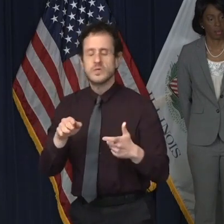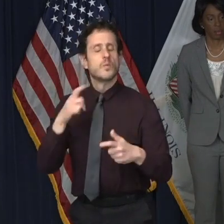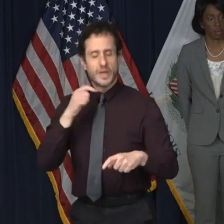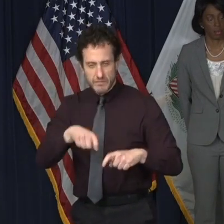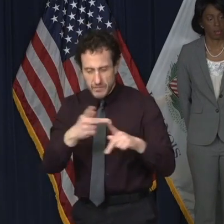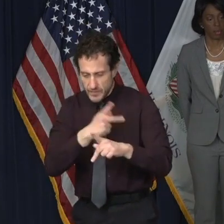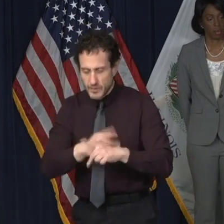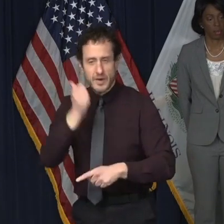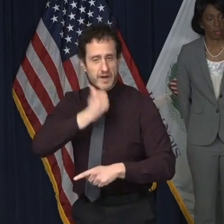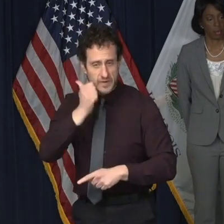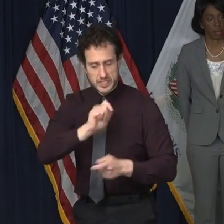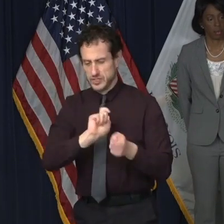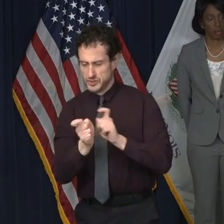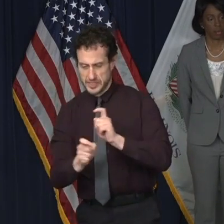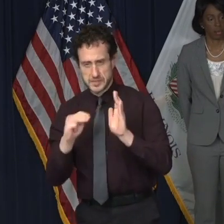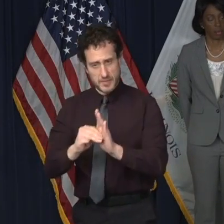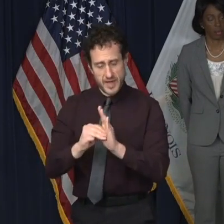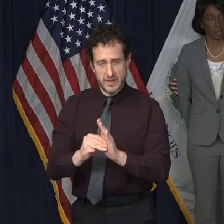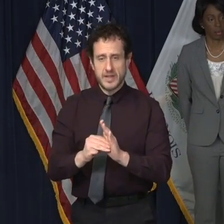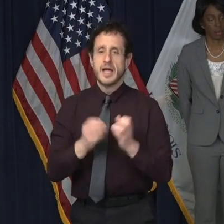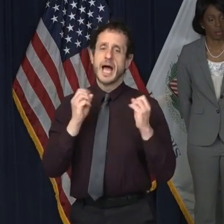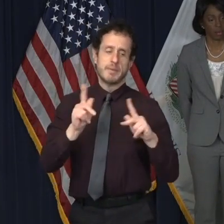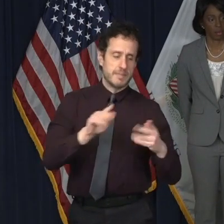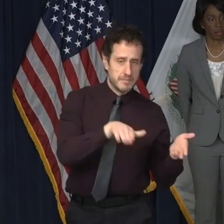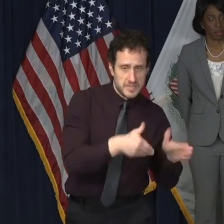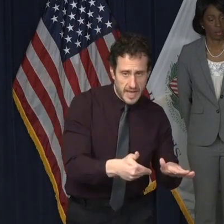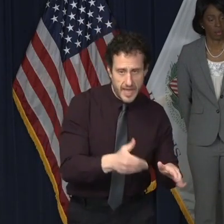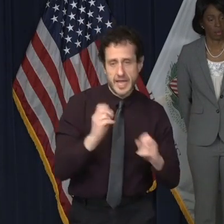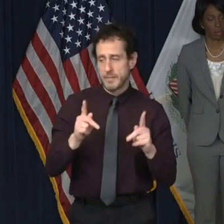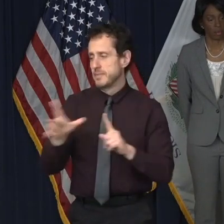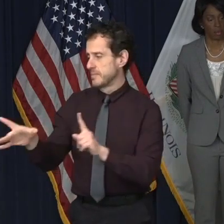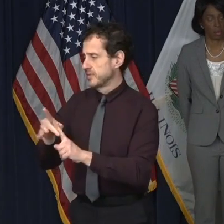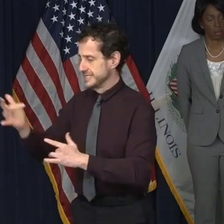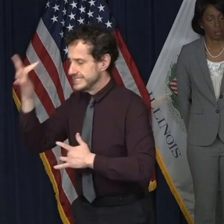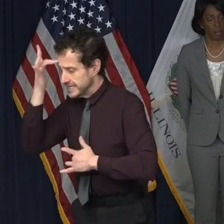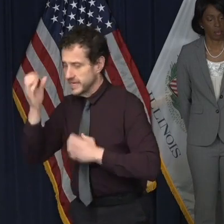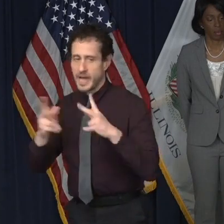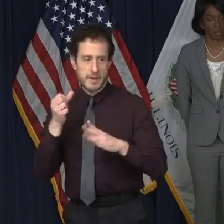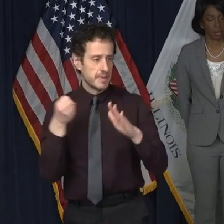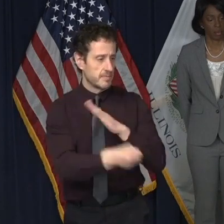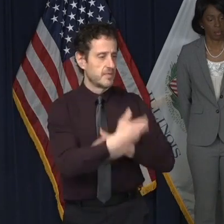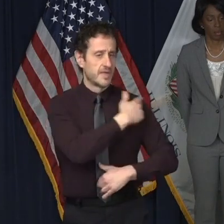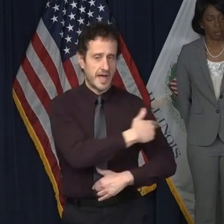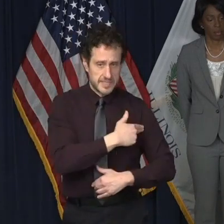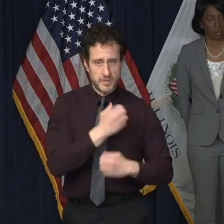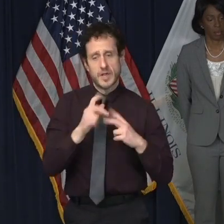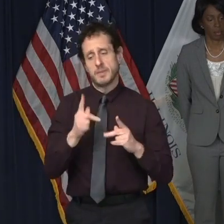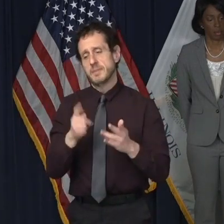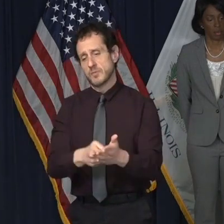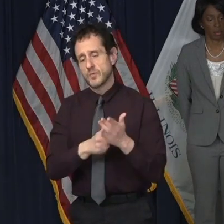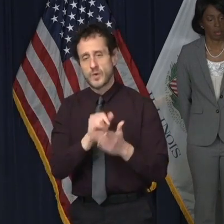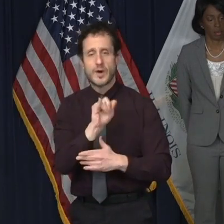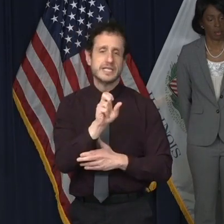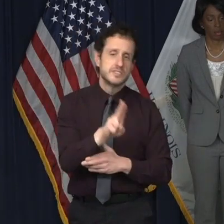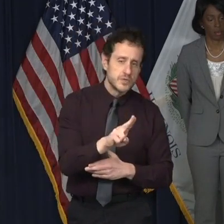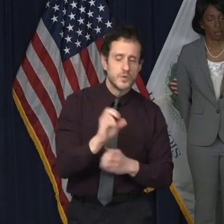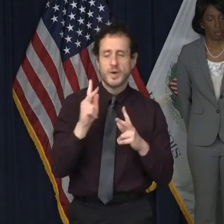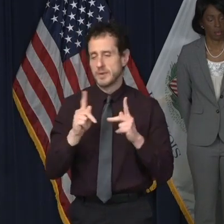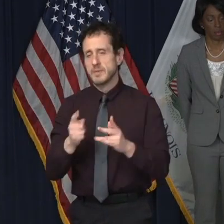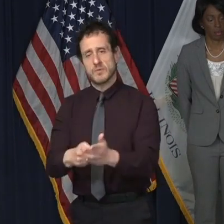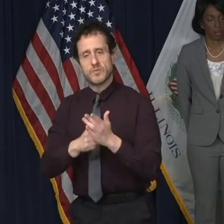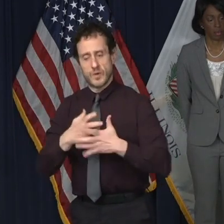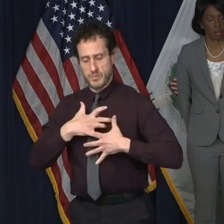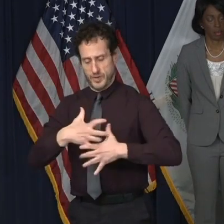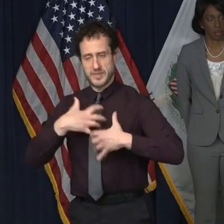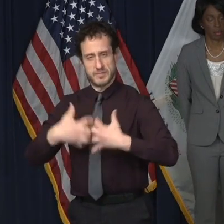cases, fatalities, hospitalizations, positive test results, ventilator and ICU usage. I also want